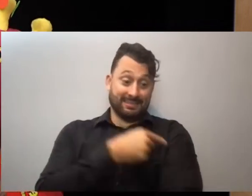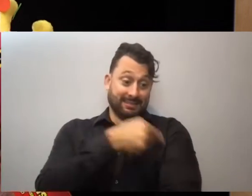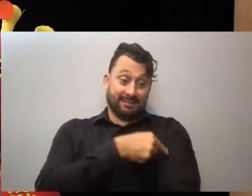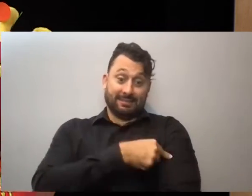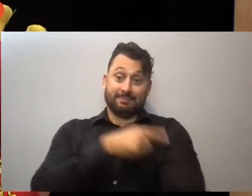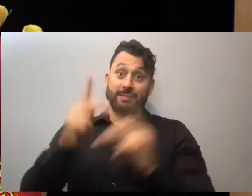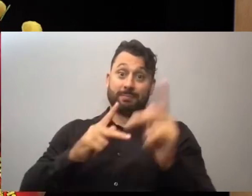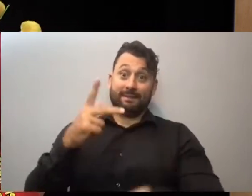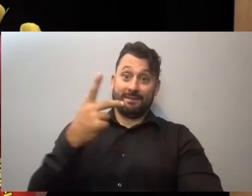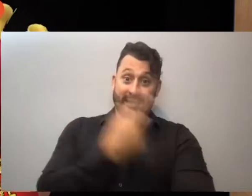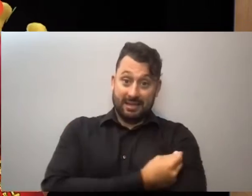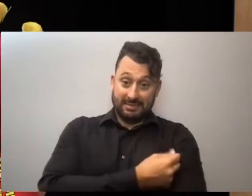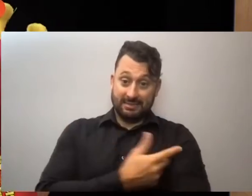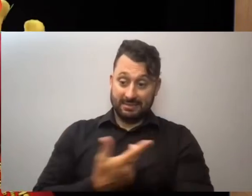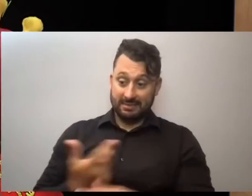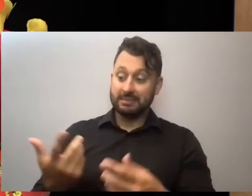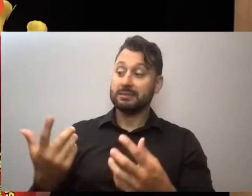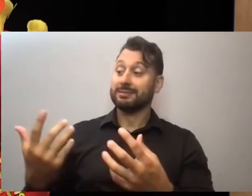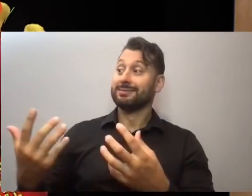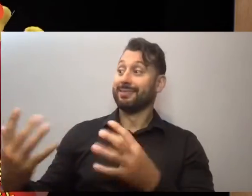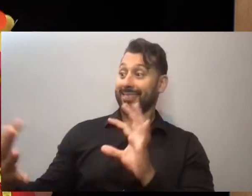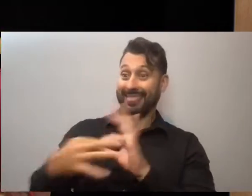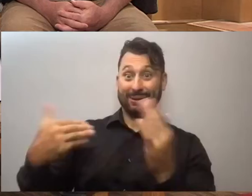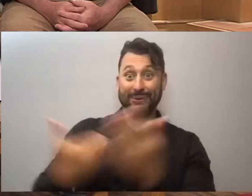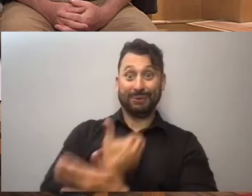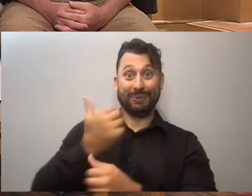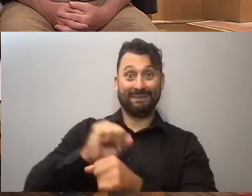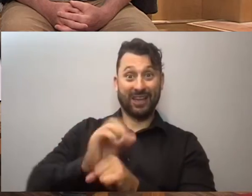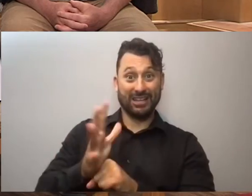get sick because they have no protection.